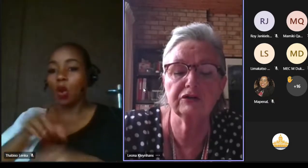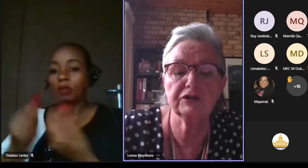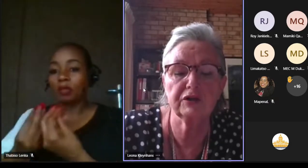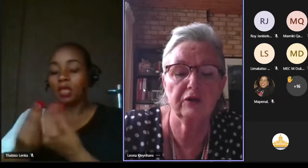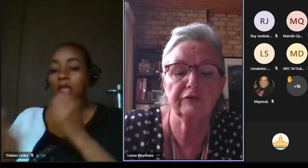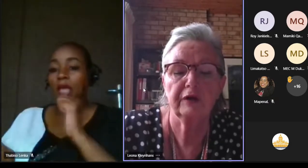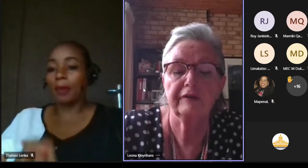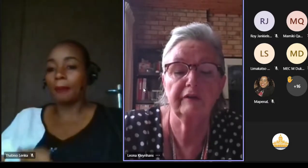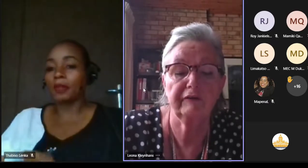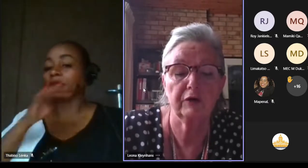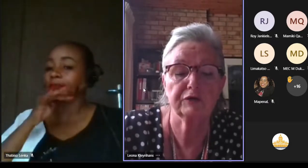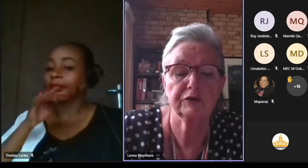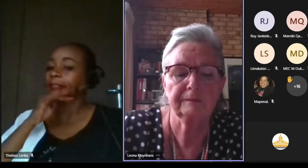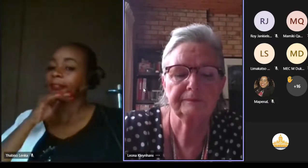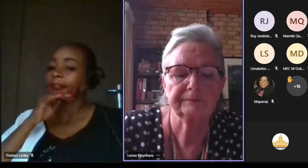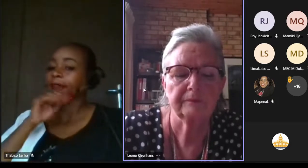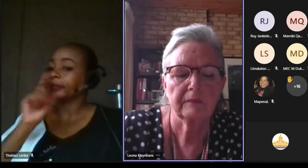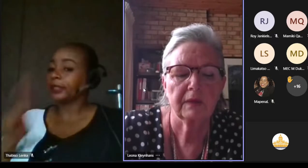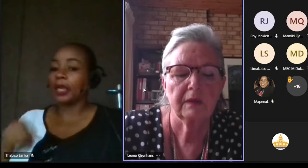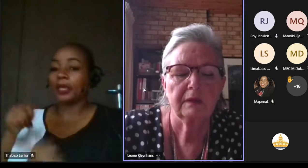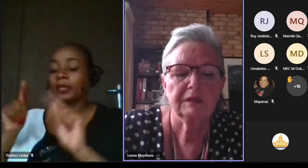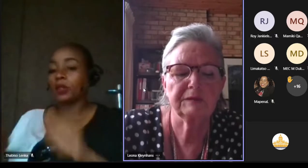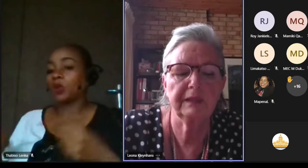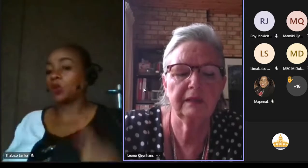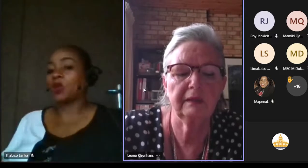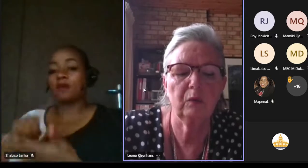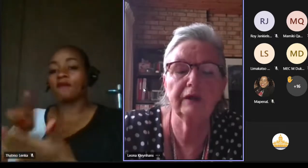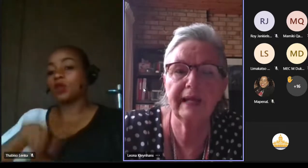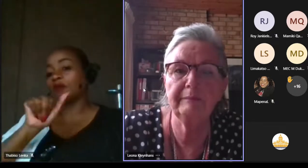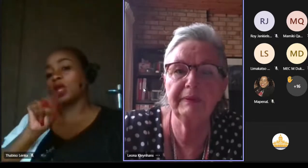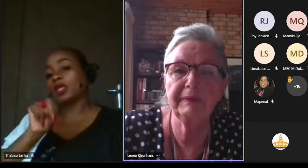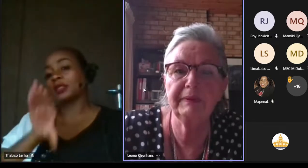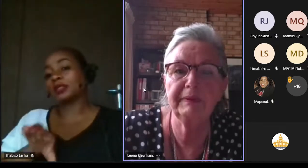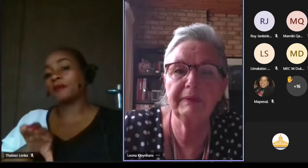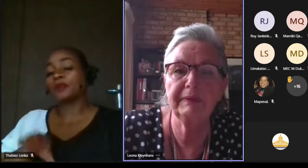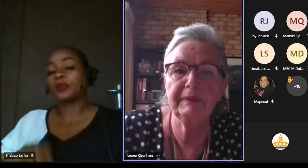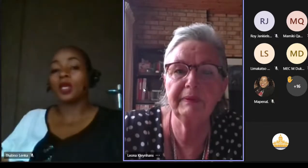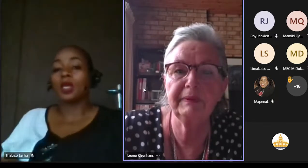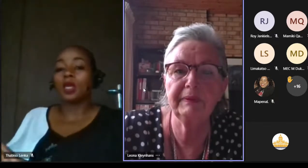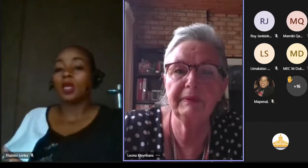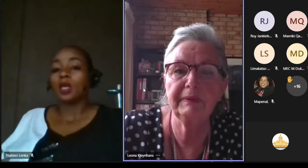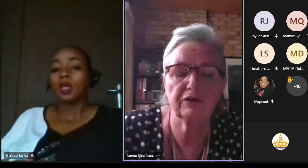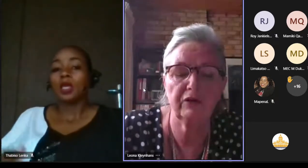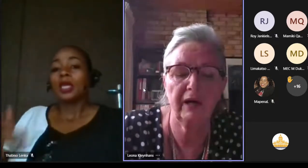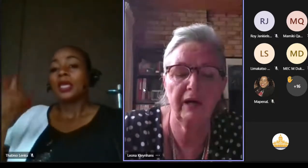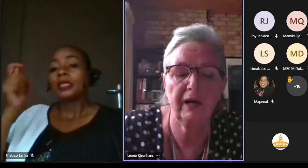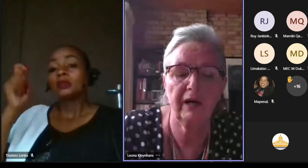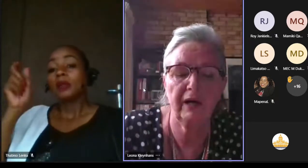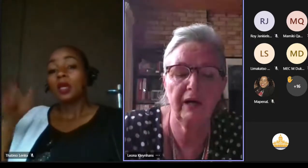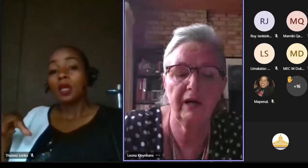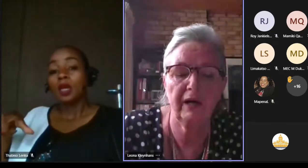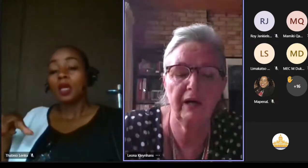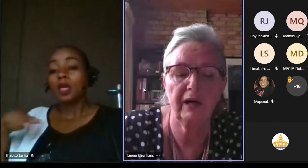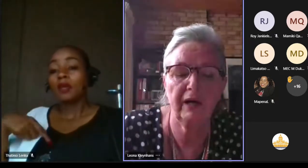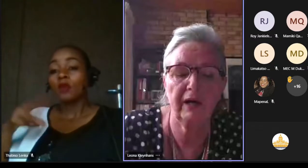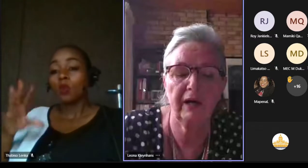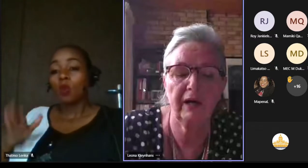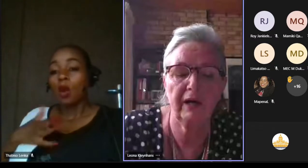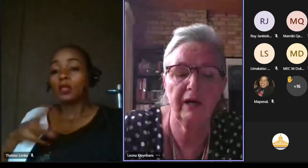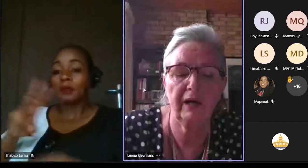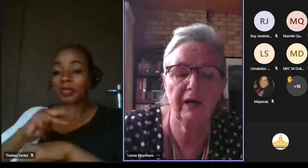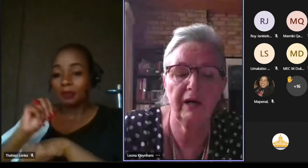does not deserve the vote. Speaker, what can be done to turn our municipalities around?